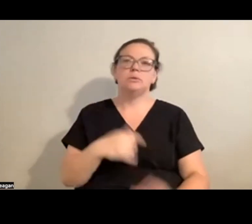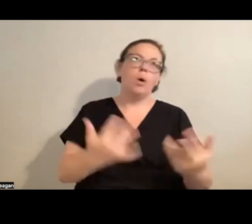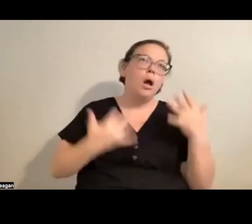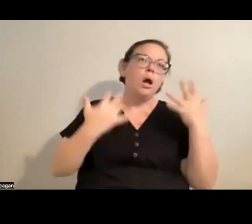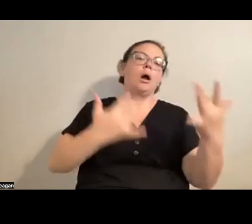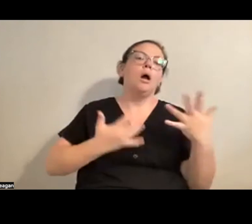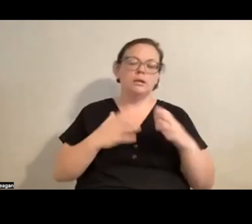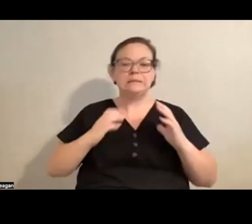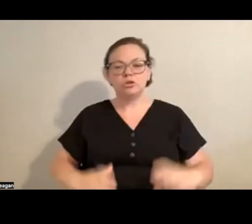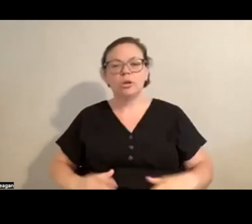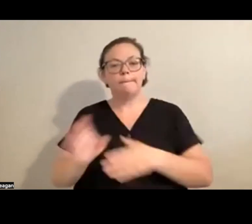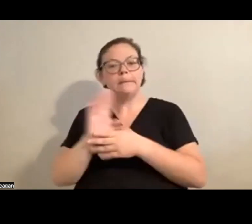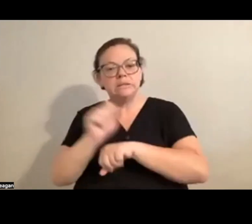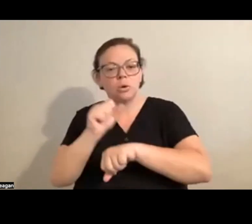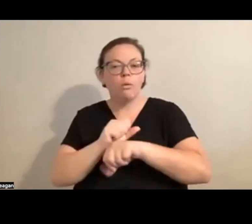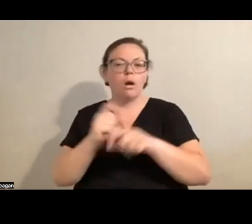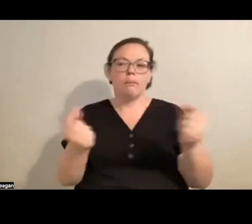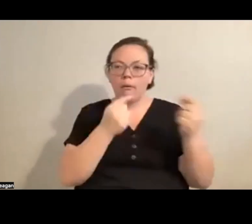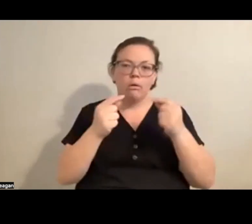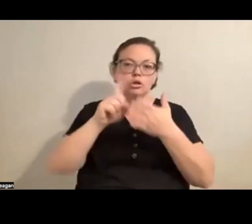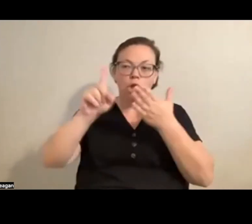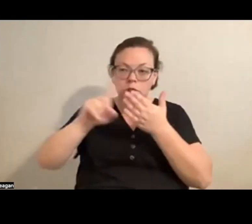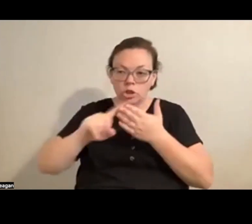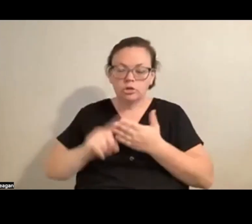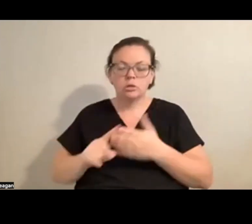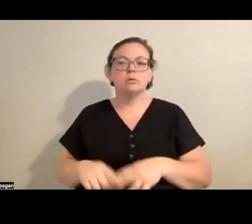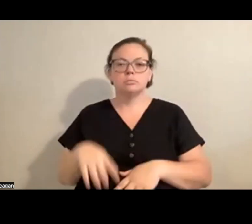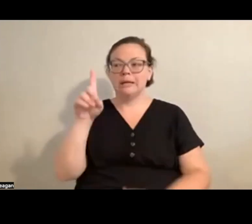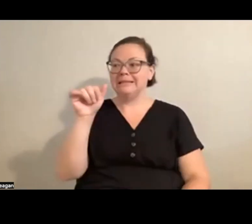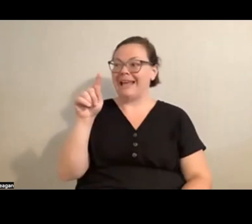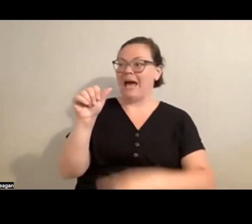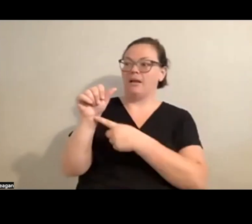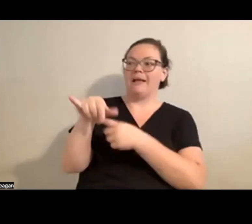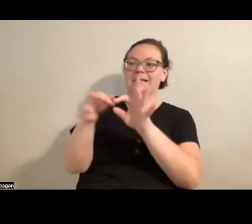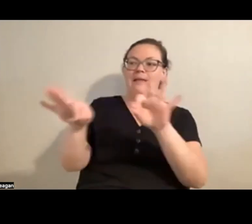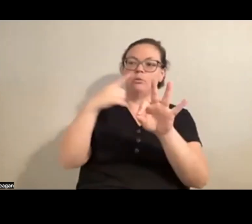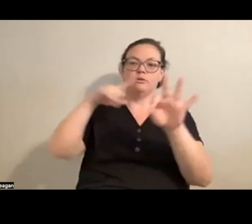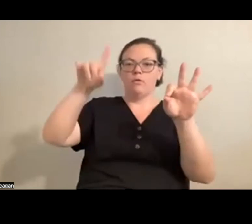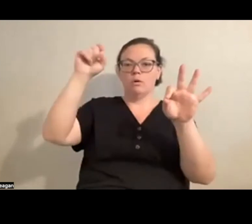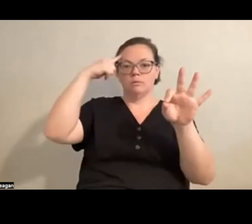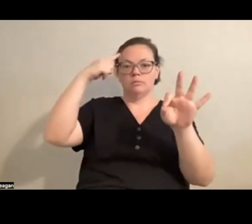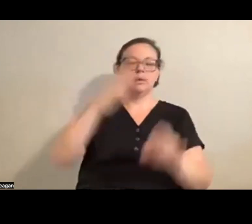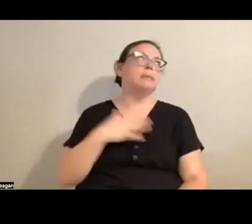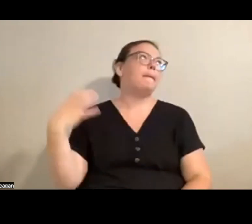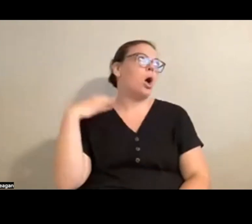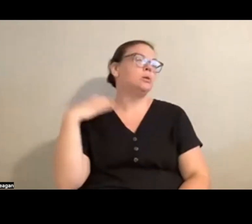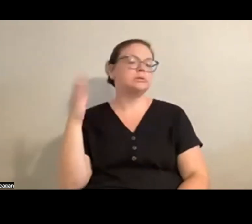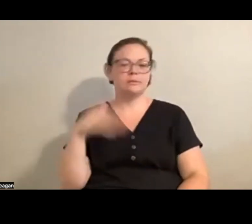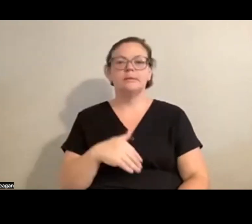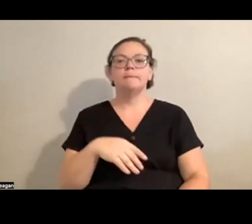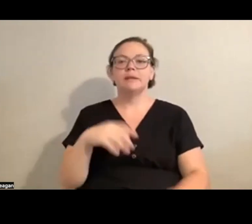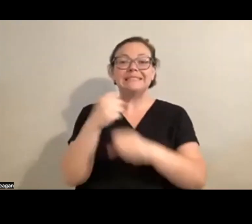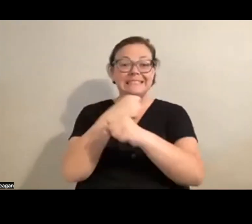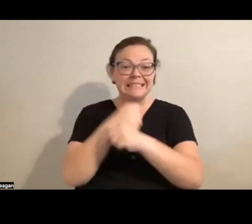busy work, barriers, checkpoints, yes. Data is the language of bureaucracy, my boss, Sylvia says.